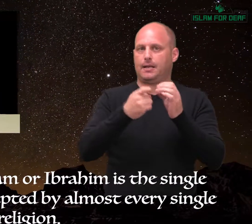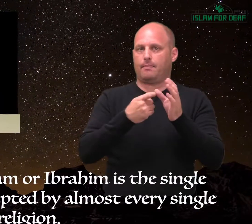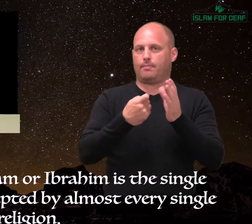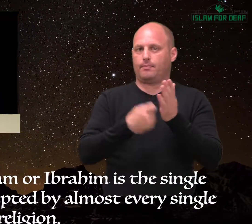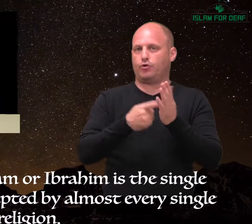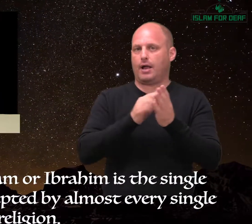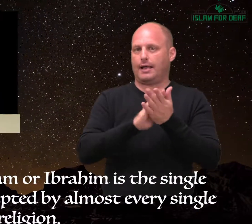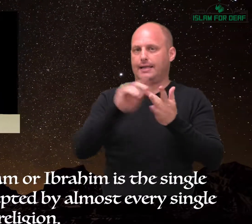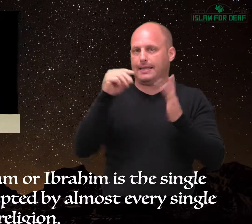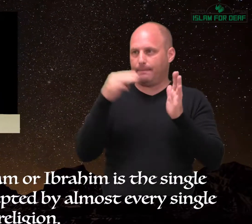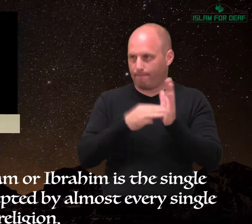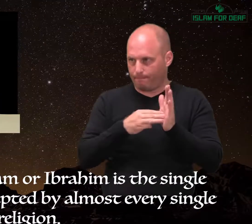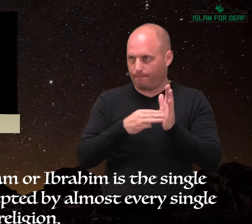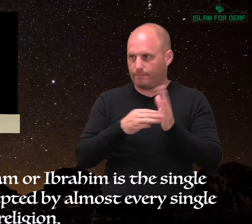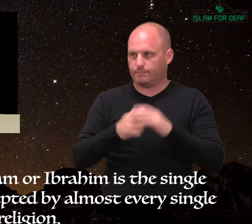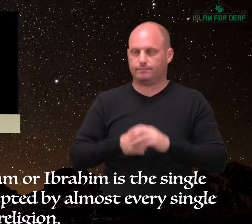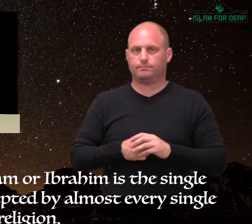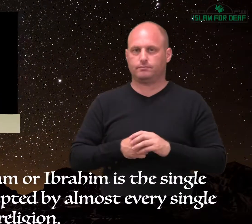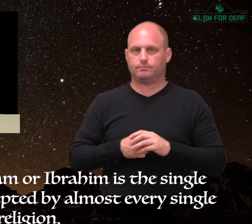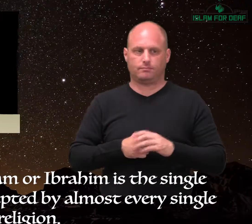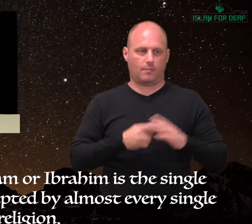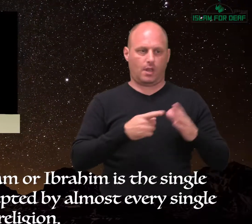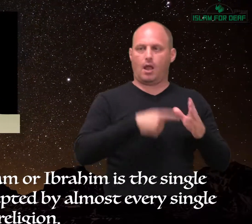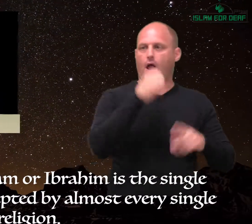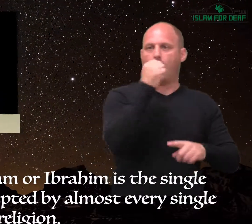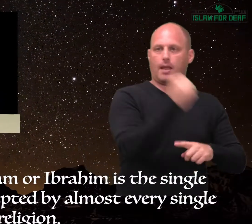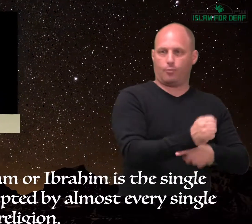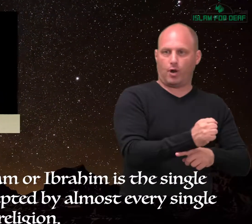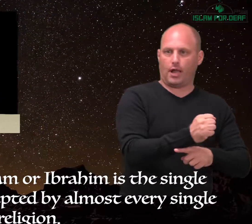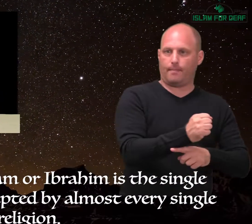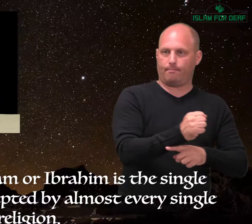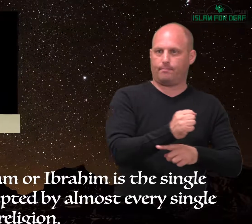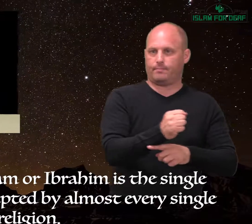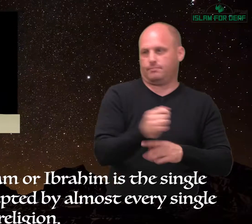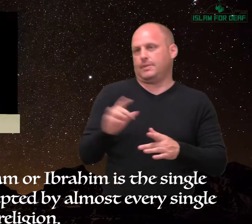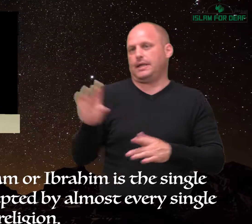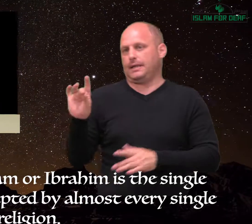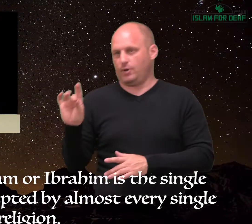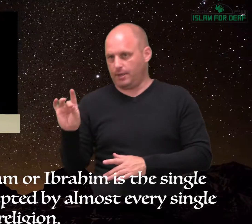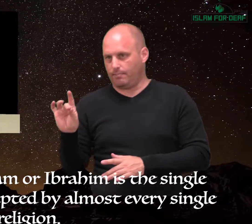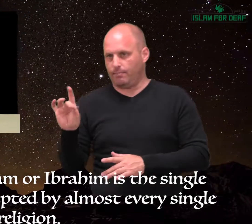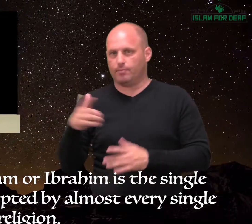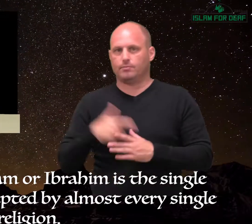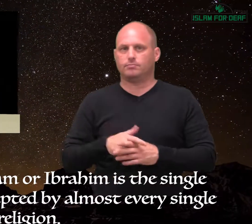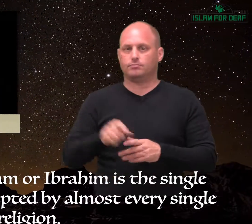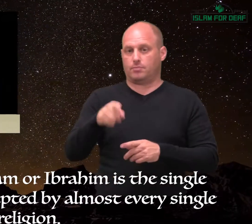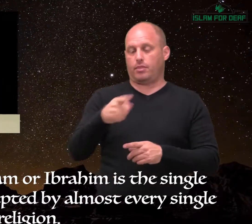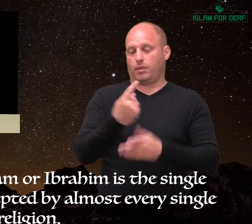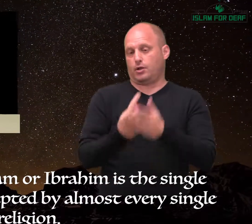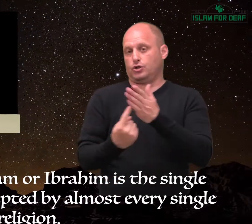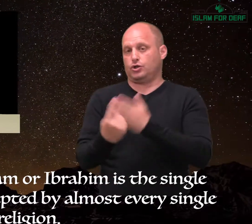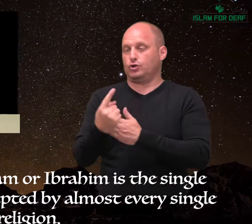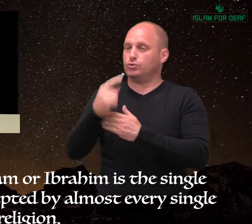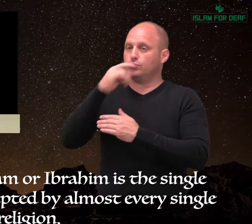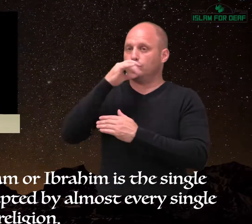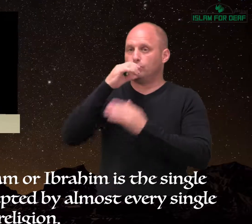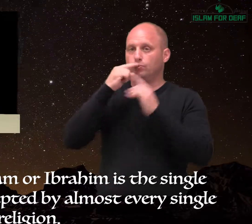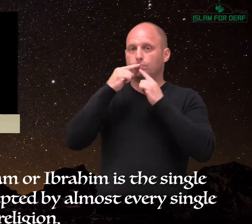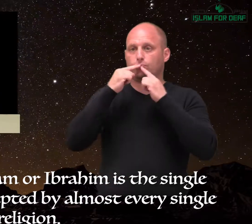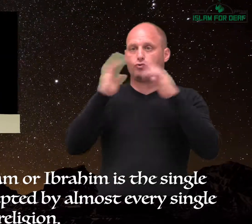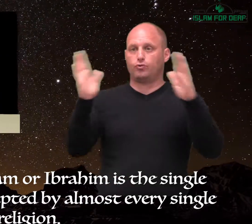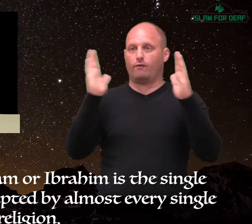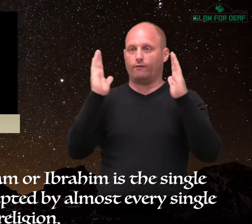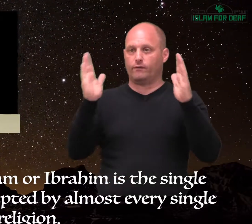Abraham or Ibrahim is the single Prophet that is